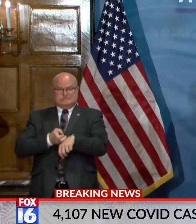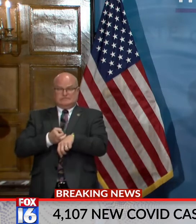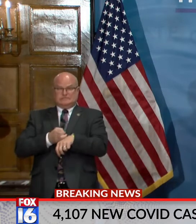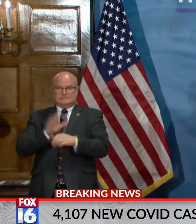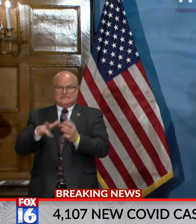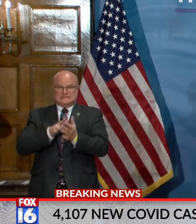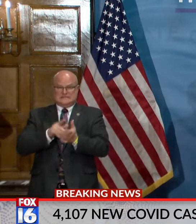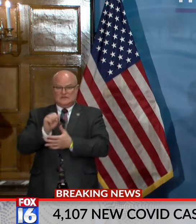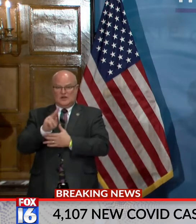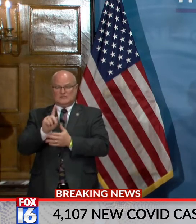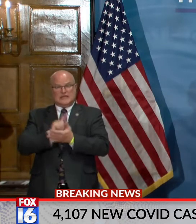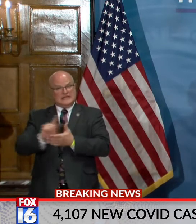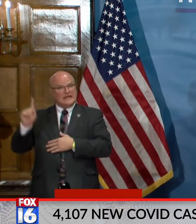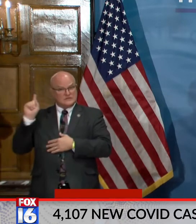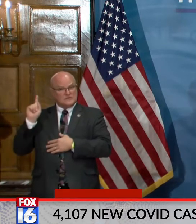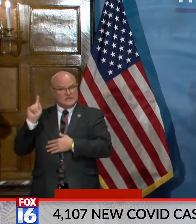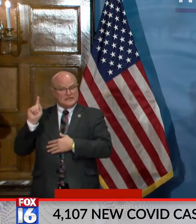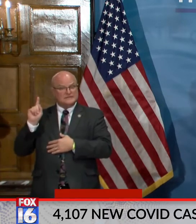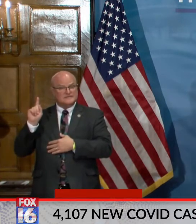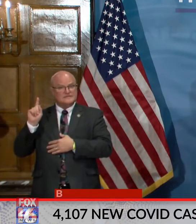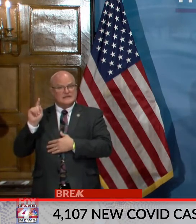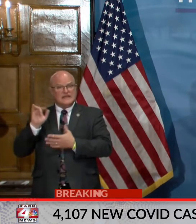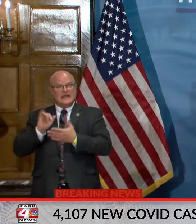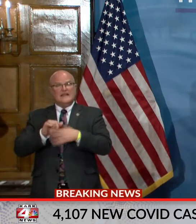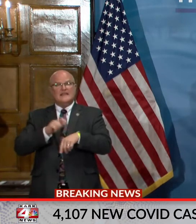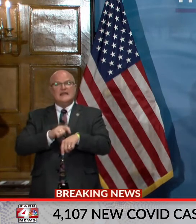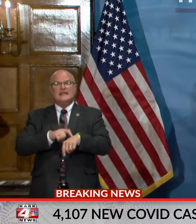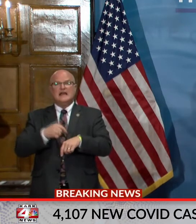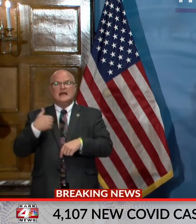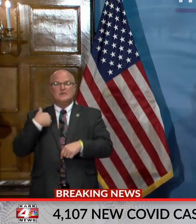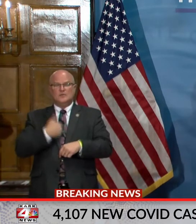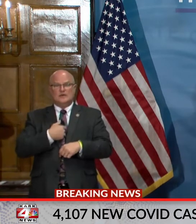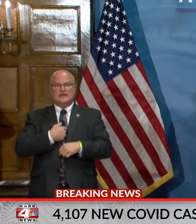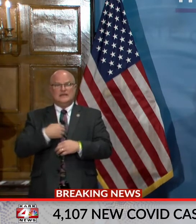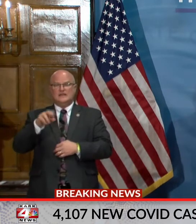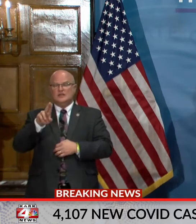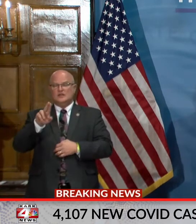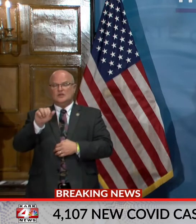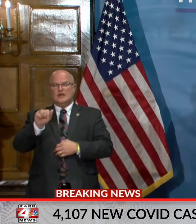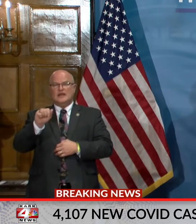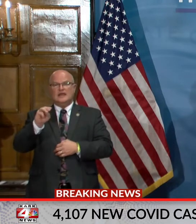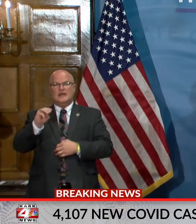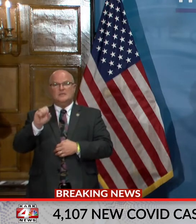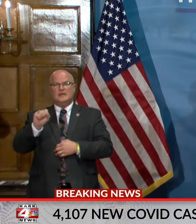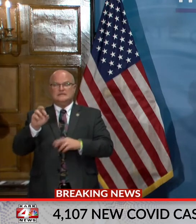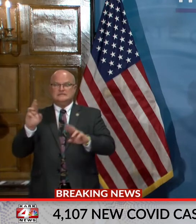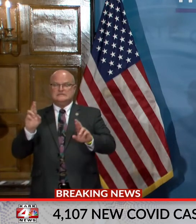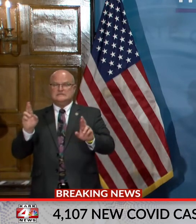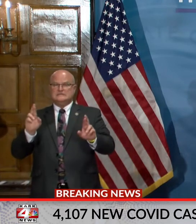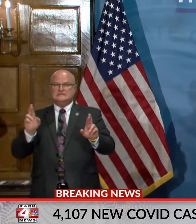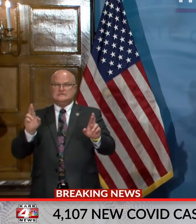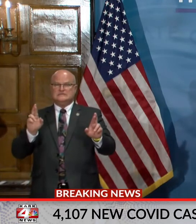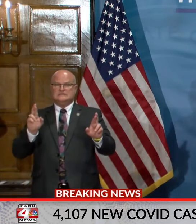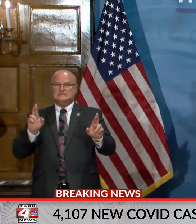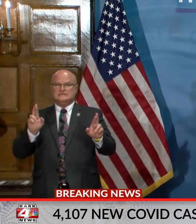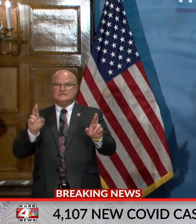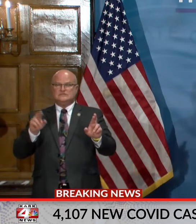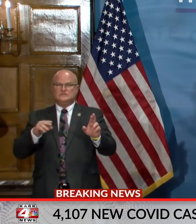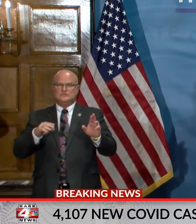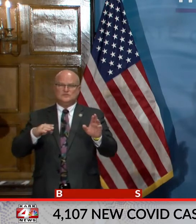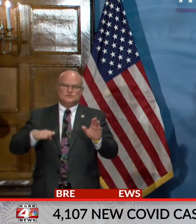Arkansas last week. At that time, we at UAMS were about to pull the trigger on moving to surge